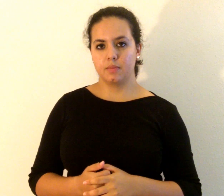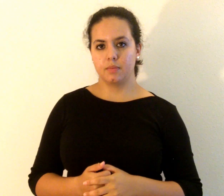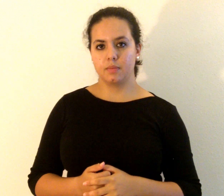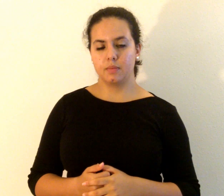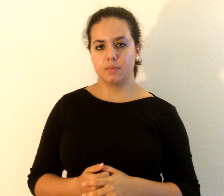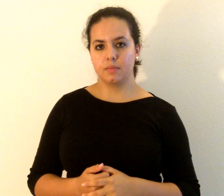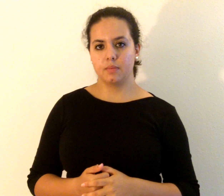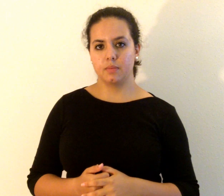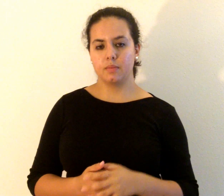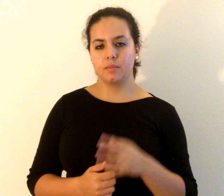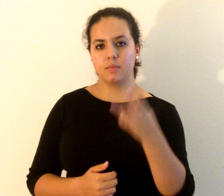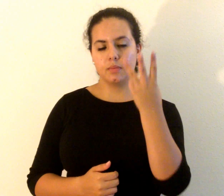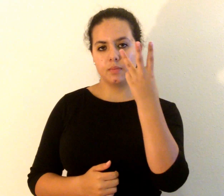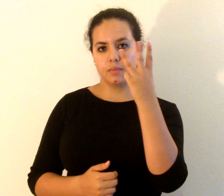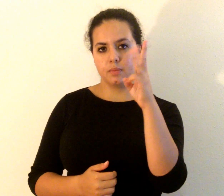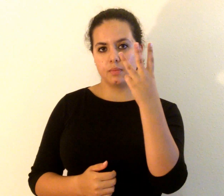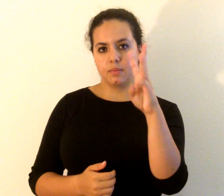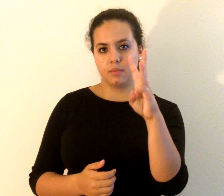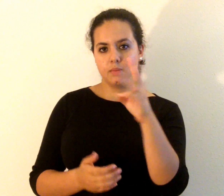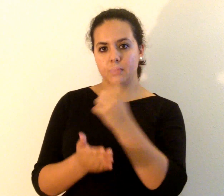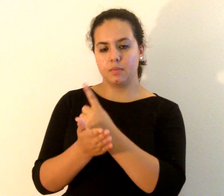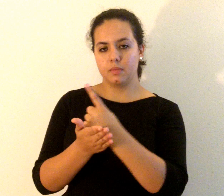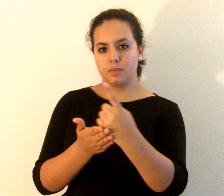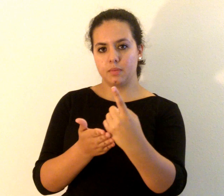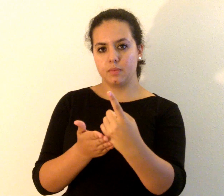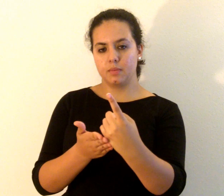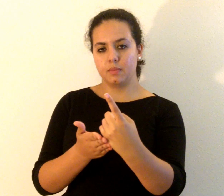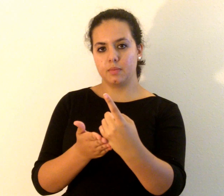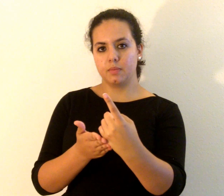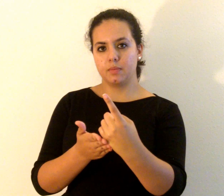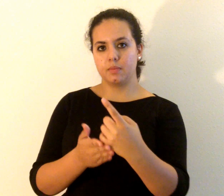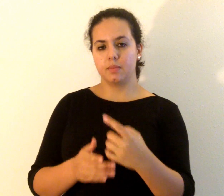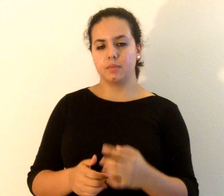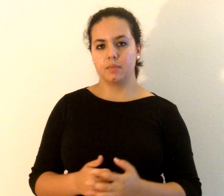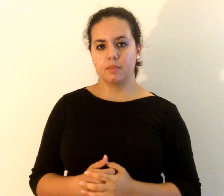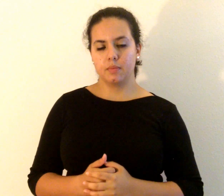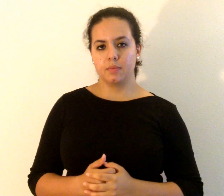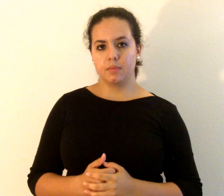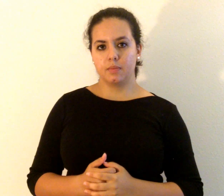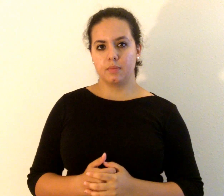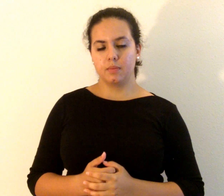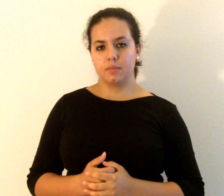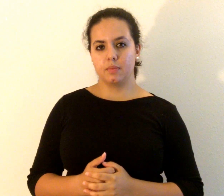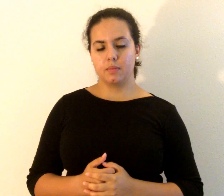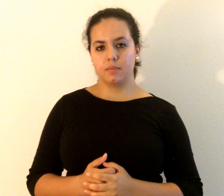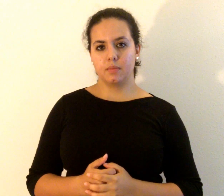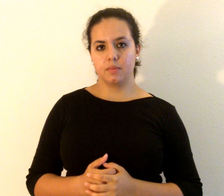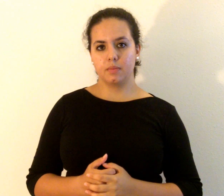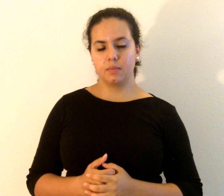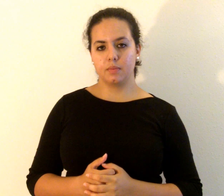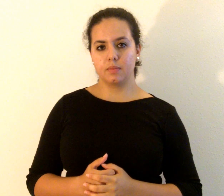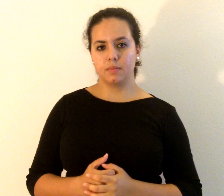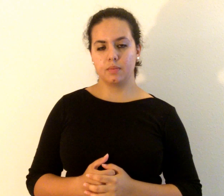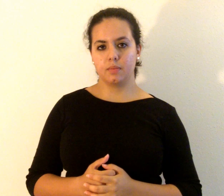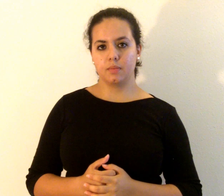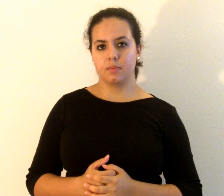say it's 16 weeks. The rule of 9 also applies to